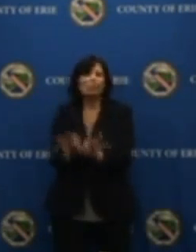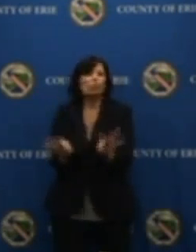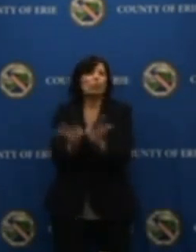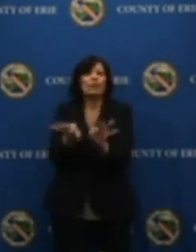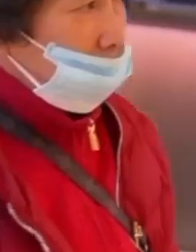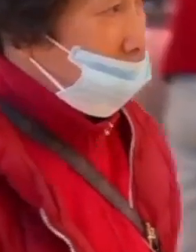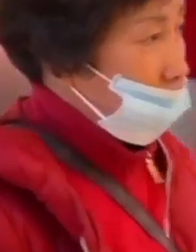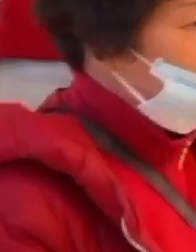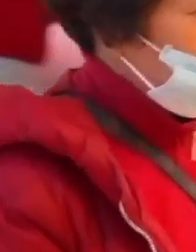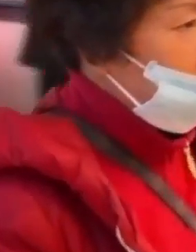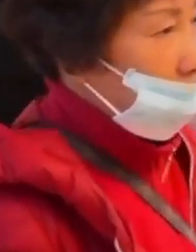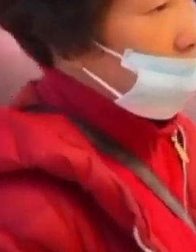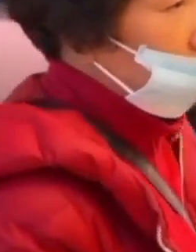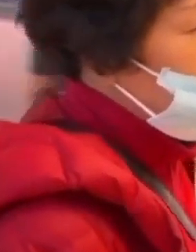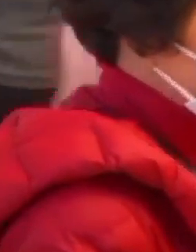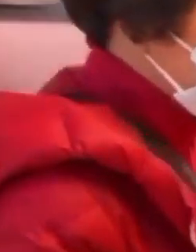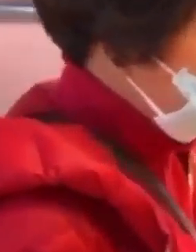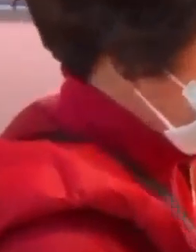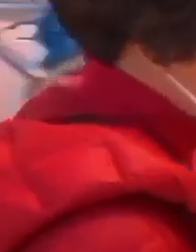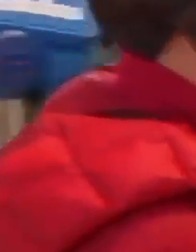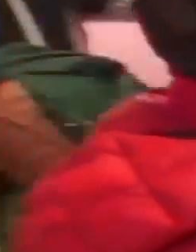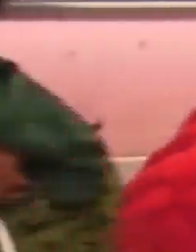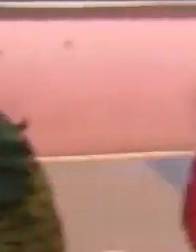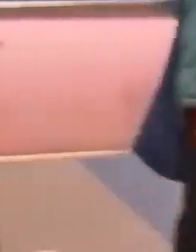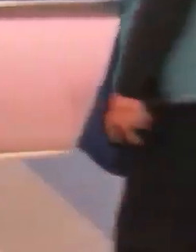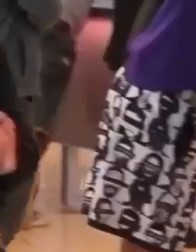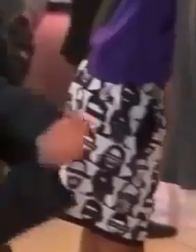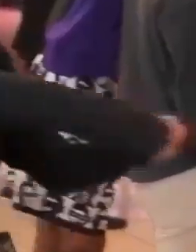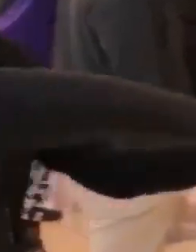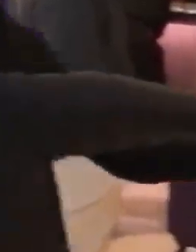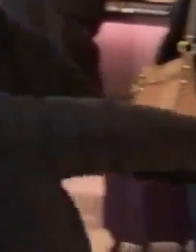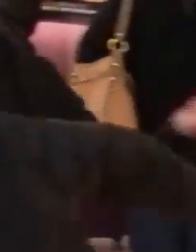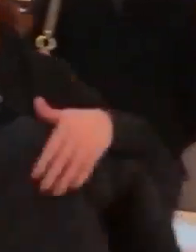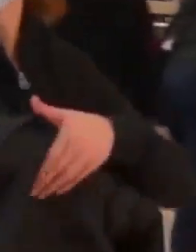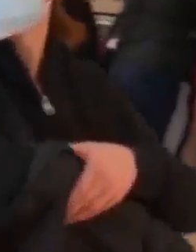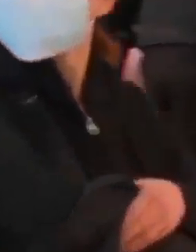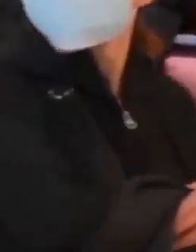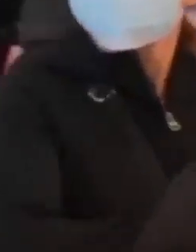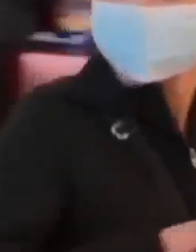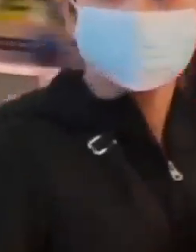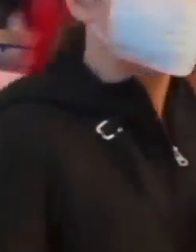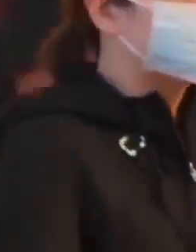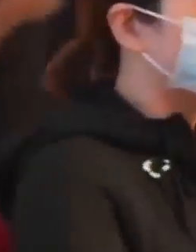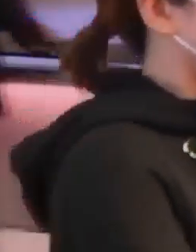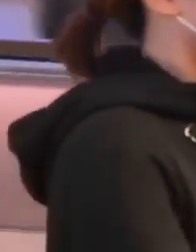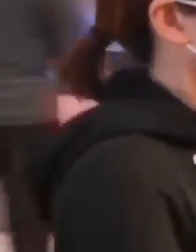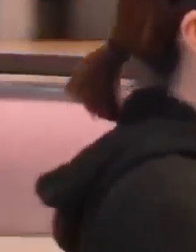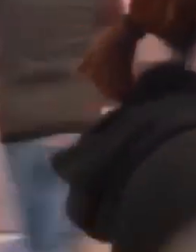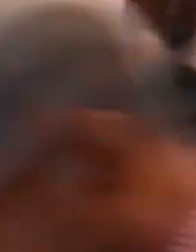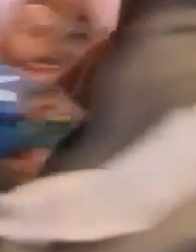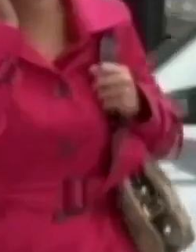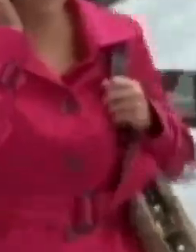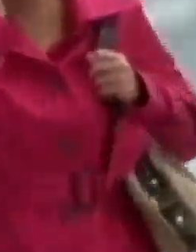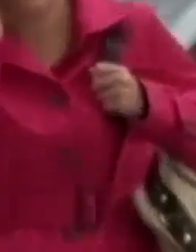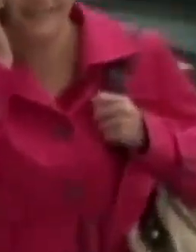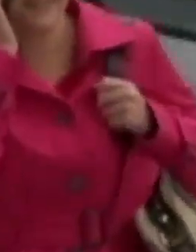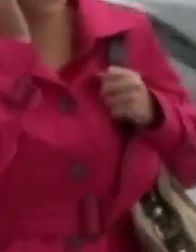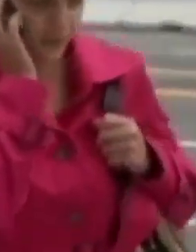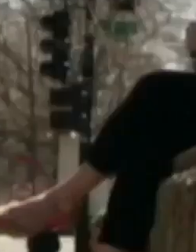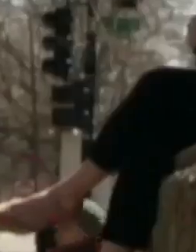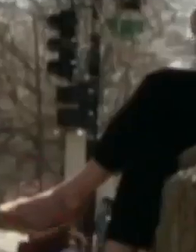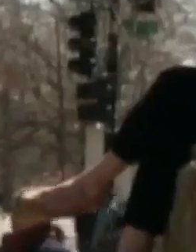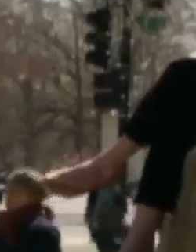up pharmaceuticals. So please don't go to store just for fun, just to look around as something to do. Just stay at home. Unicast collects